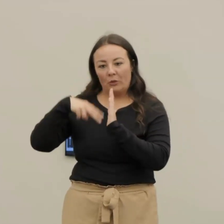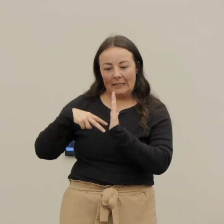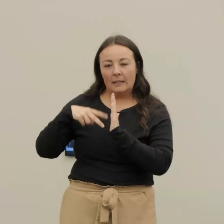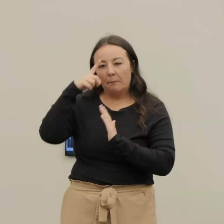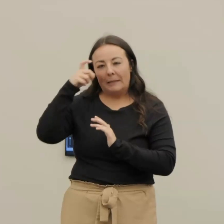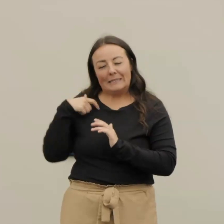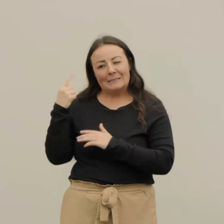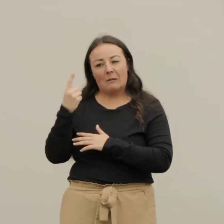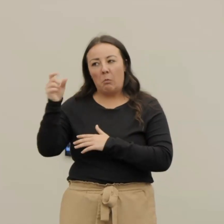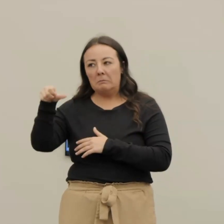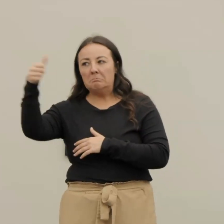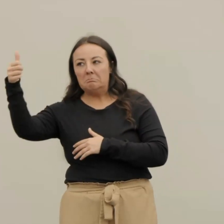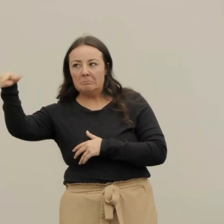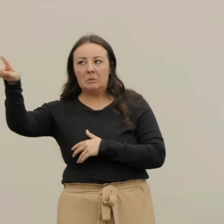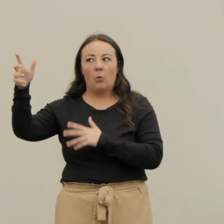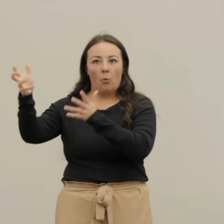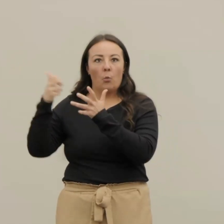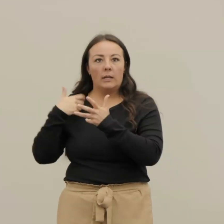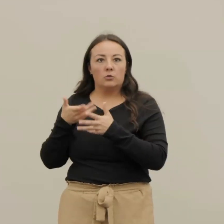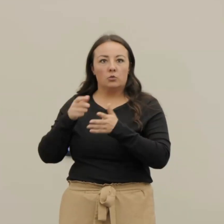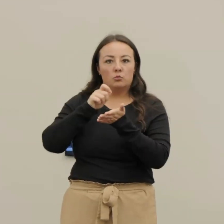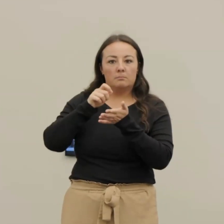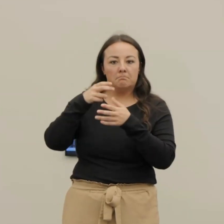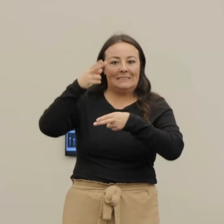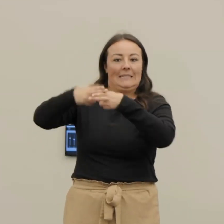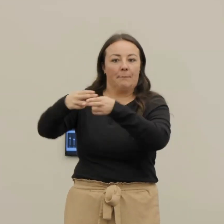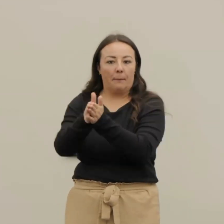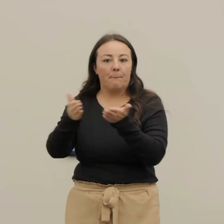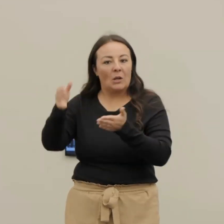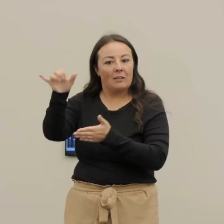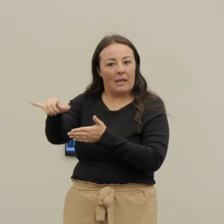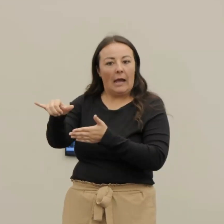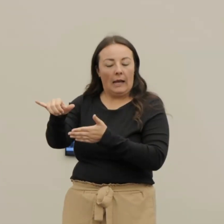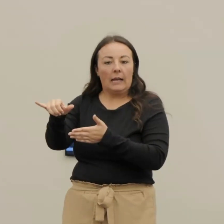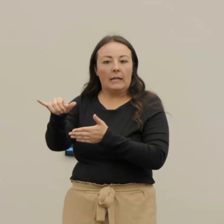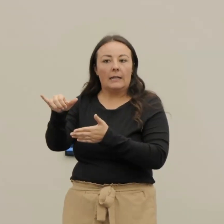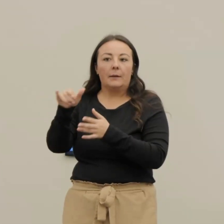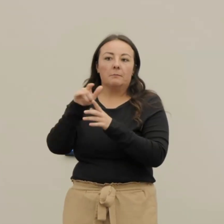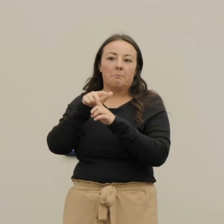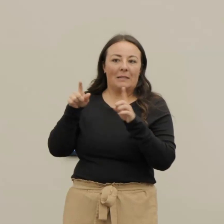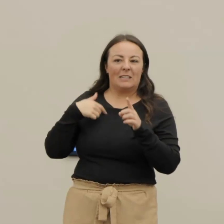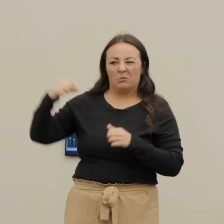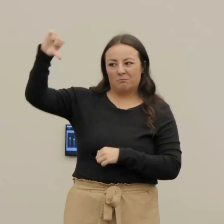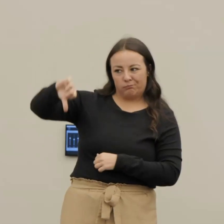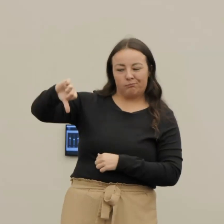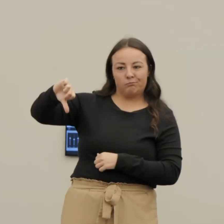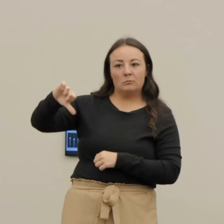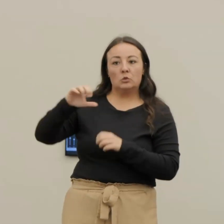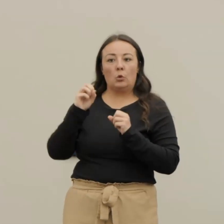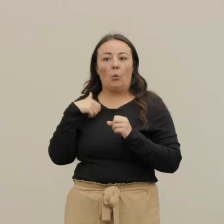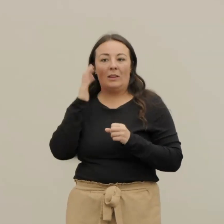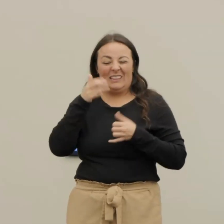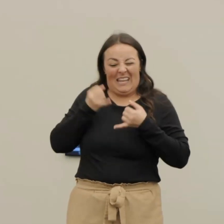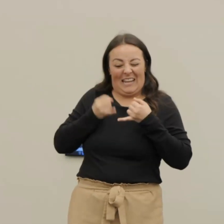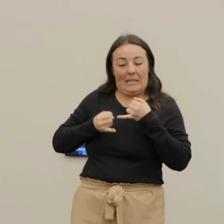that, and they were denied permission. And so at the end of this talk, I'll be showing you a book by Jenny